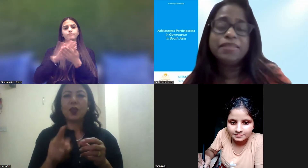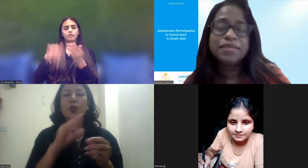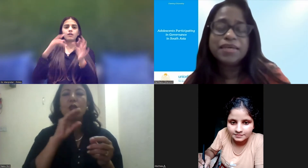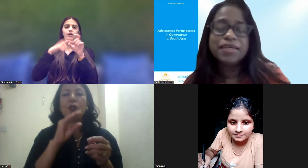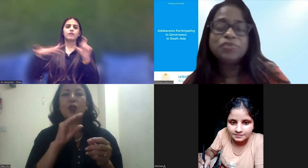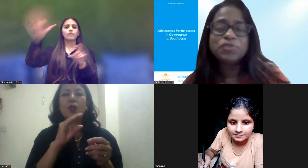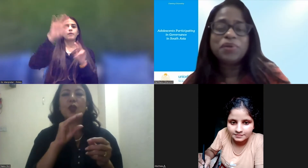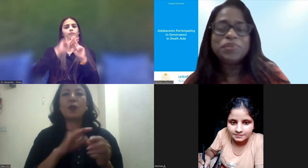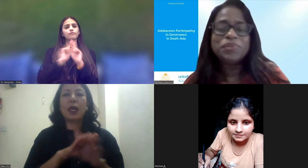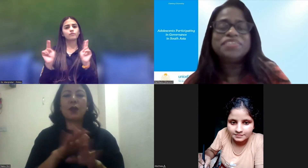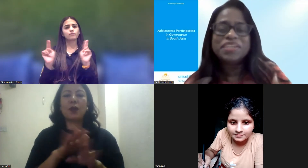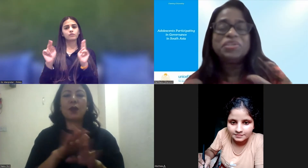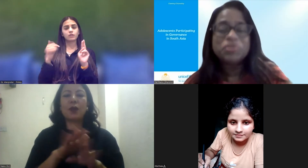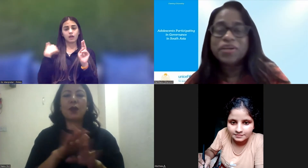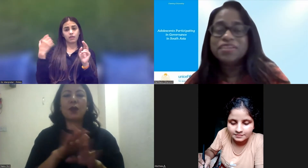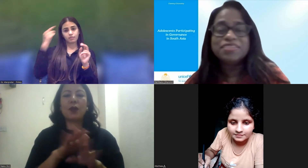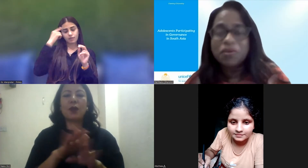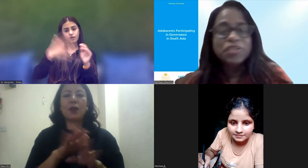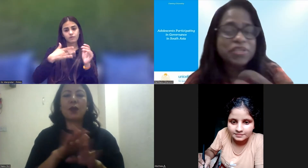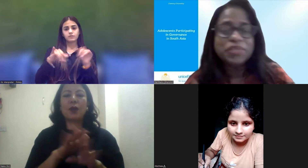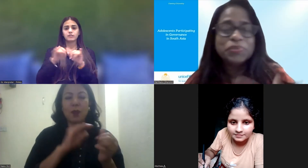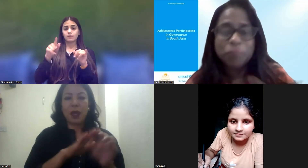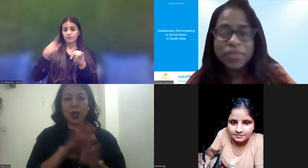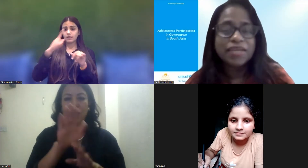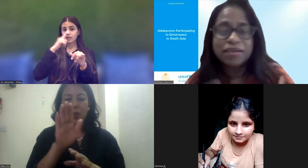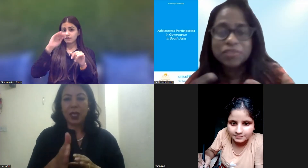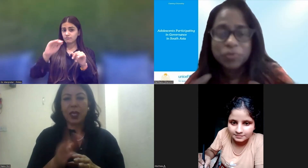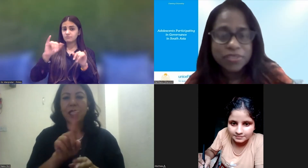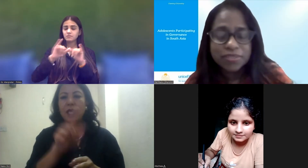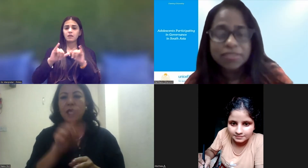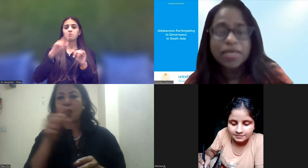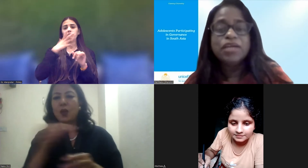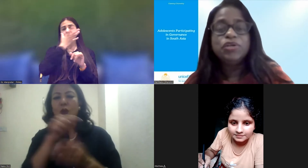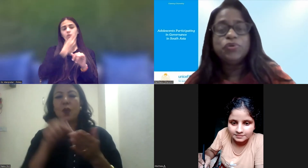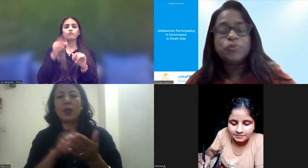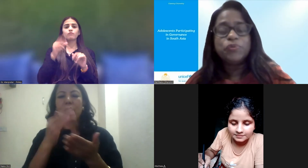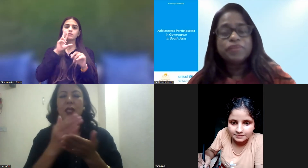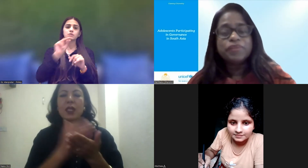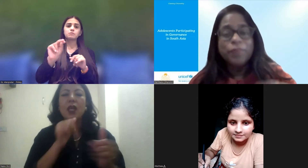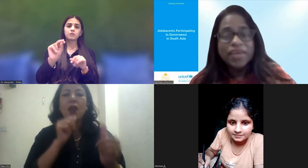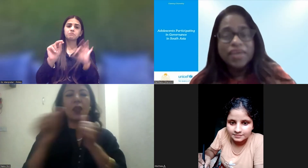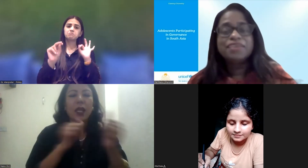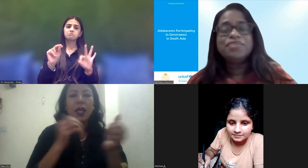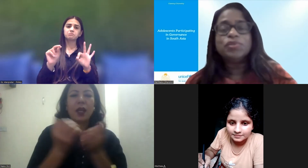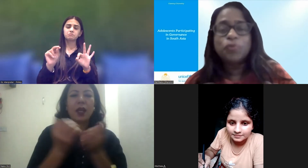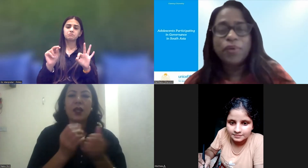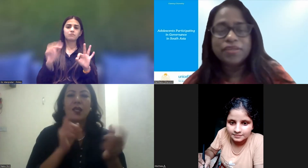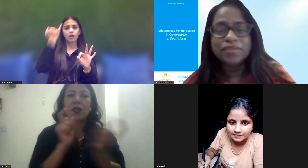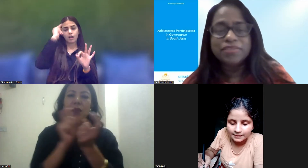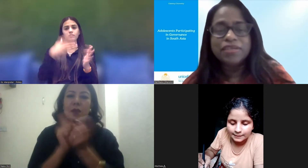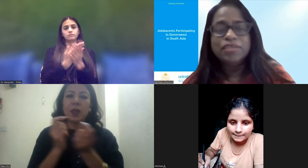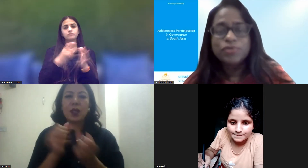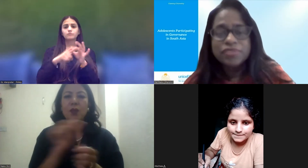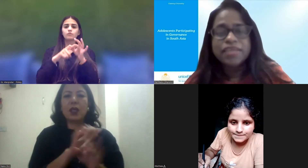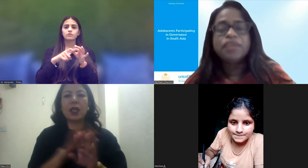I think it's also up to children like you, and it's lovely to hear you speak and ask questions, to make those